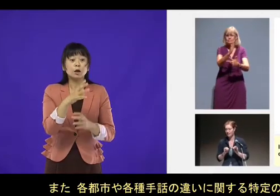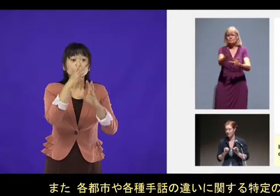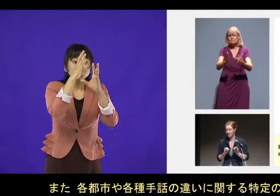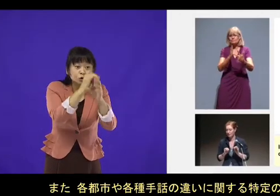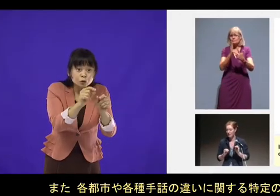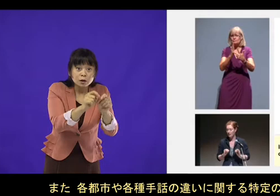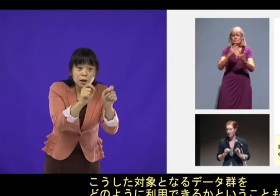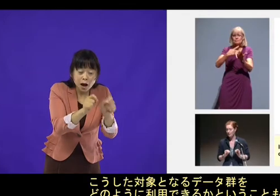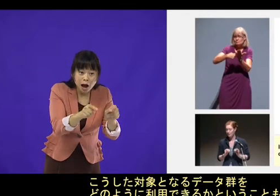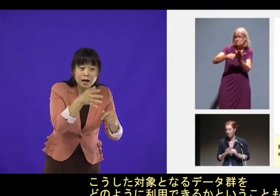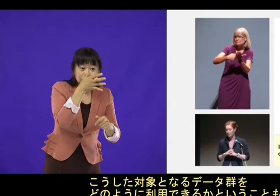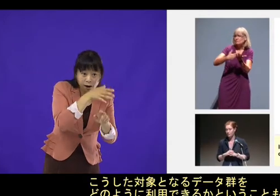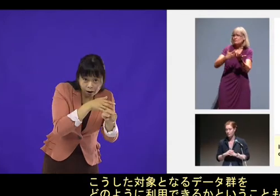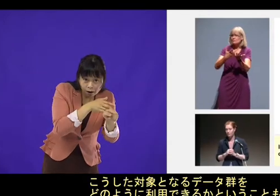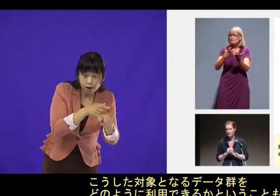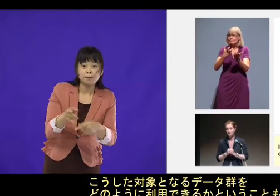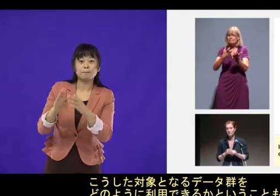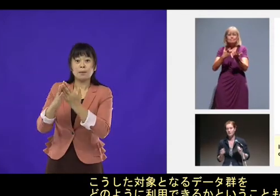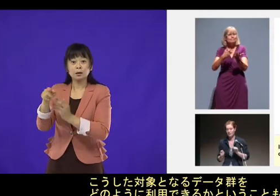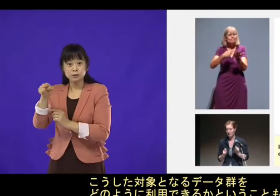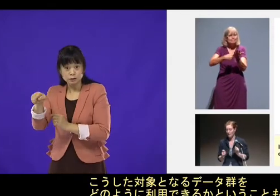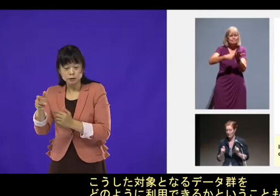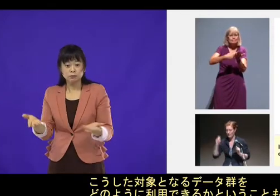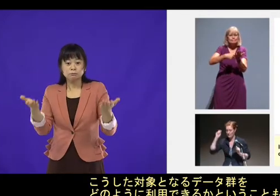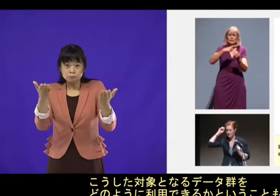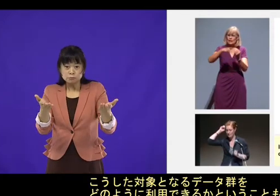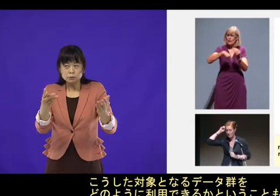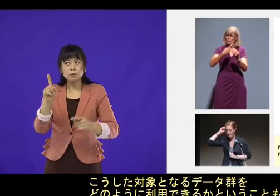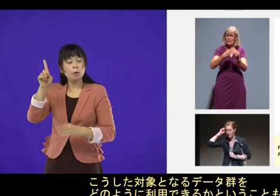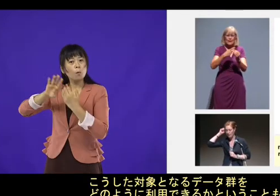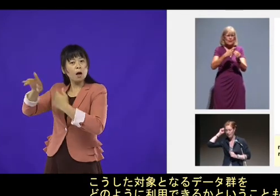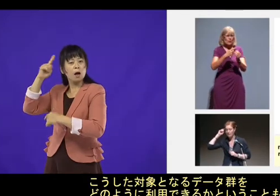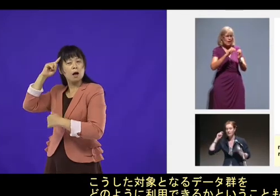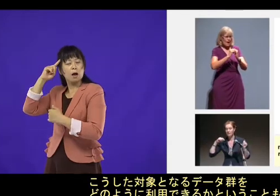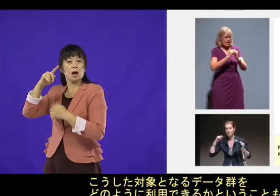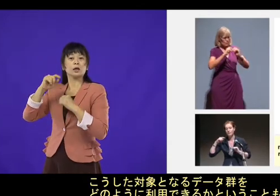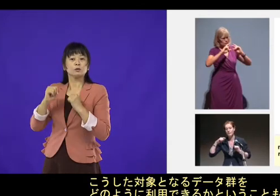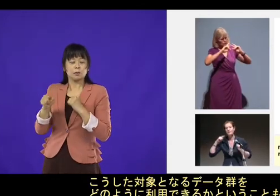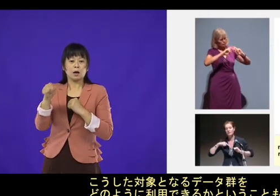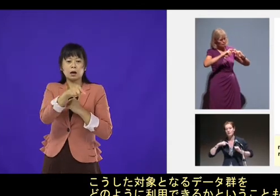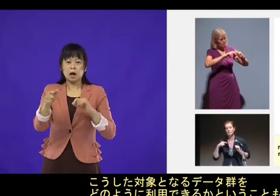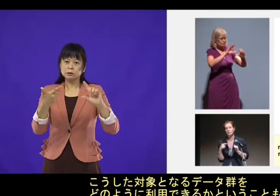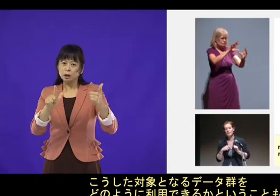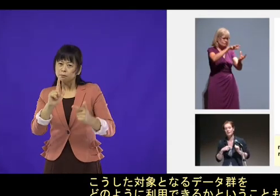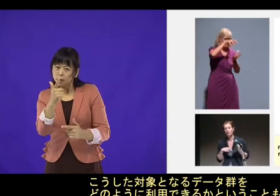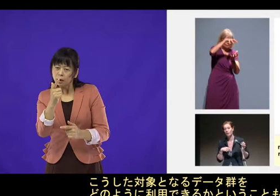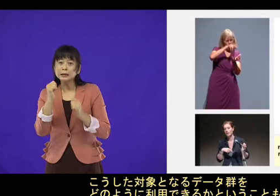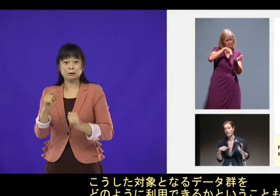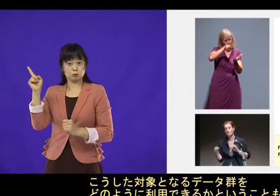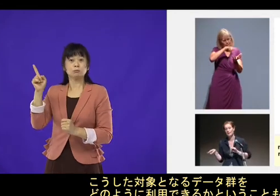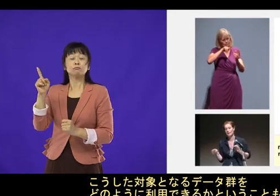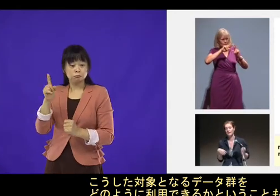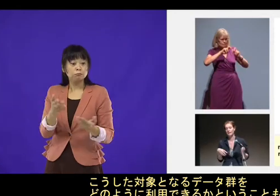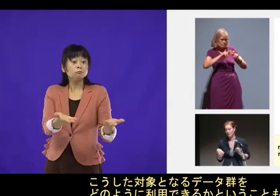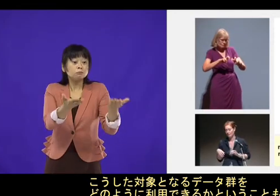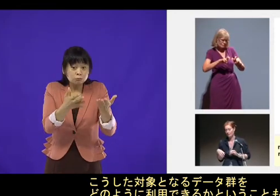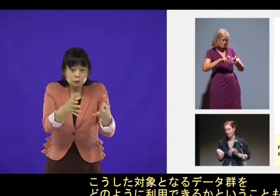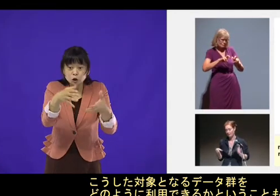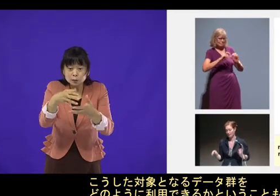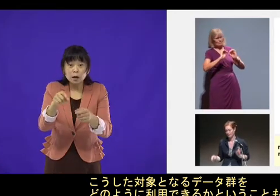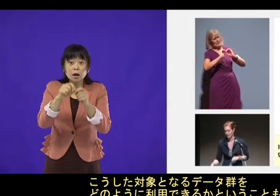data collection can be used to test specific hypotheses regarding the differences between urban and